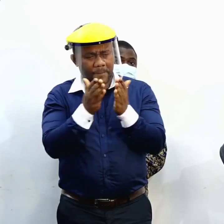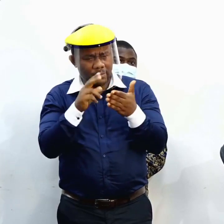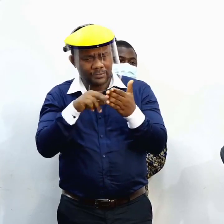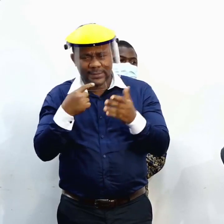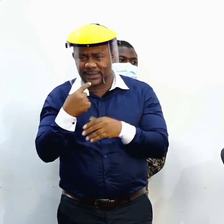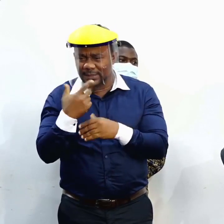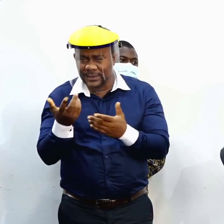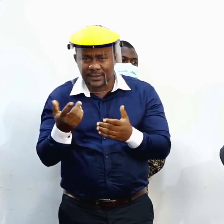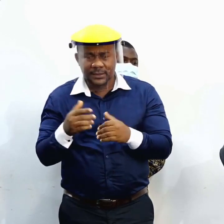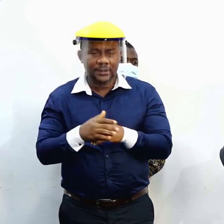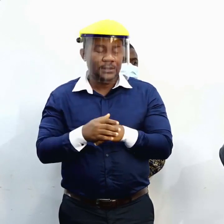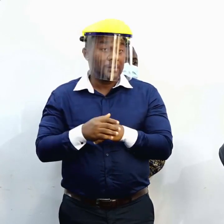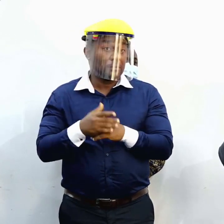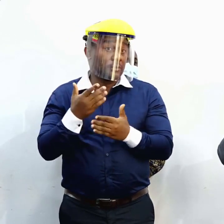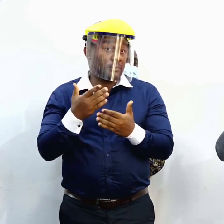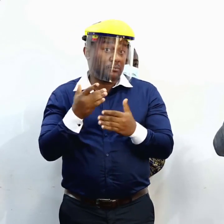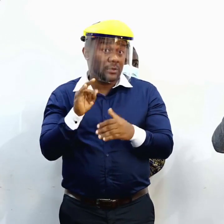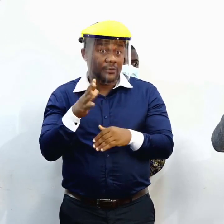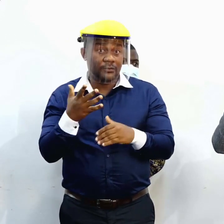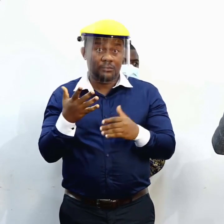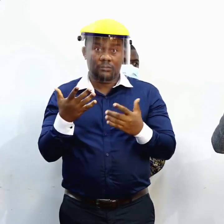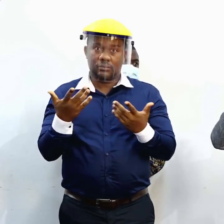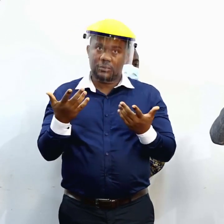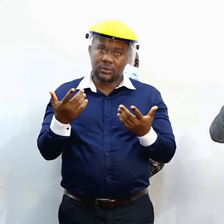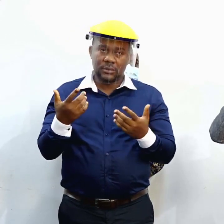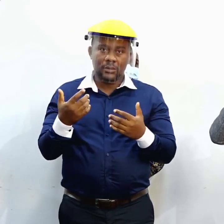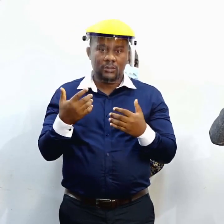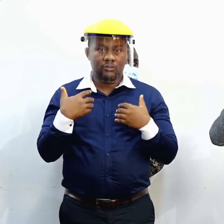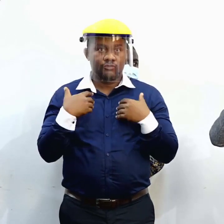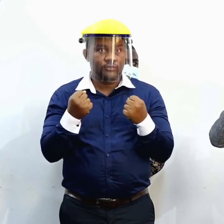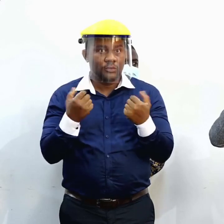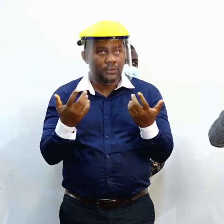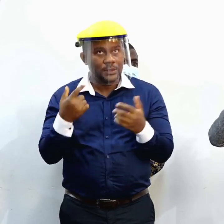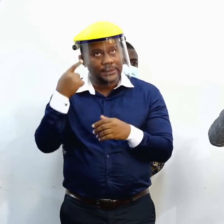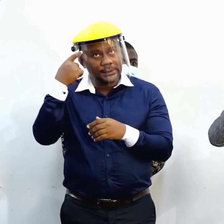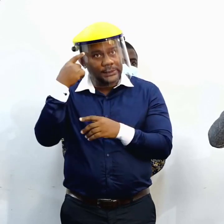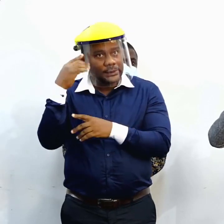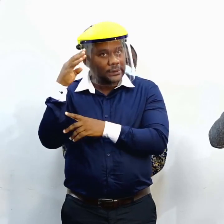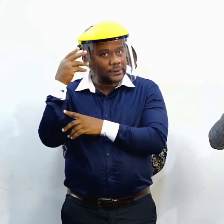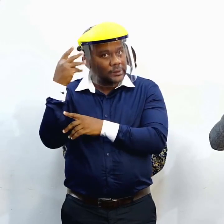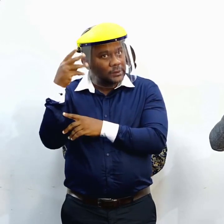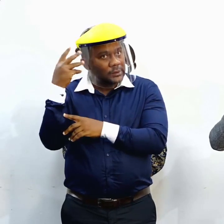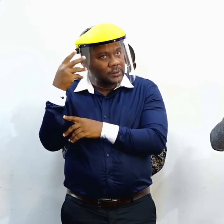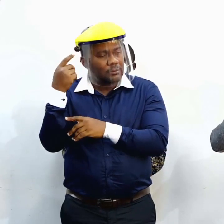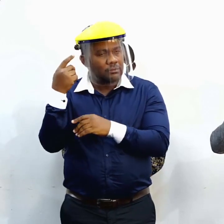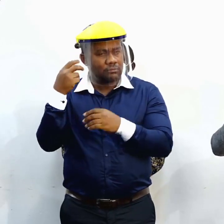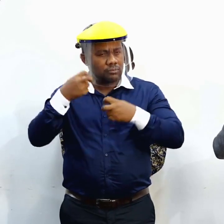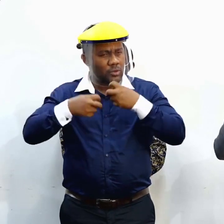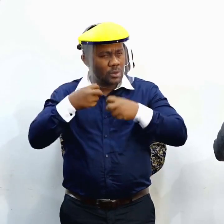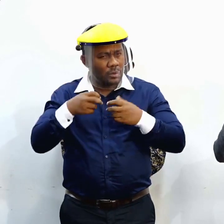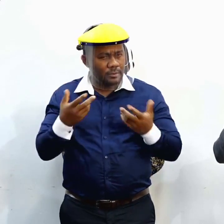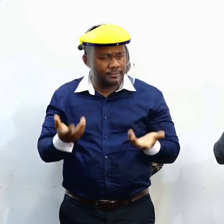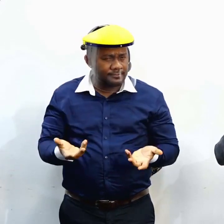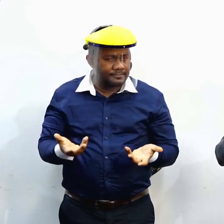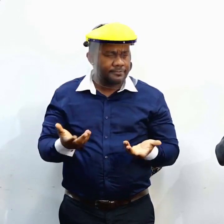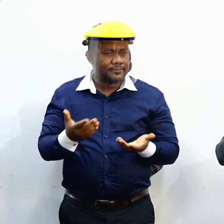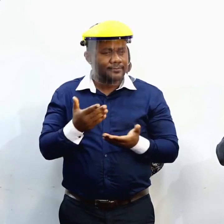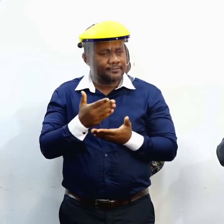say, Omam recover from COVID. It be some a bit of adium, how yare, so Omam recover